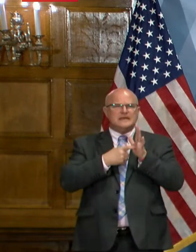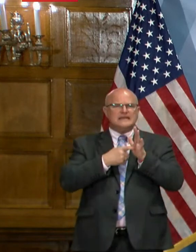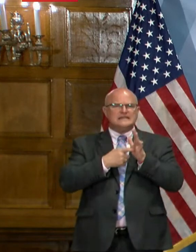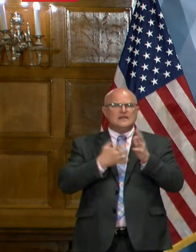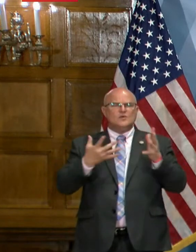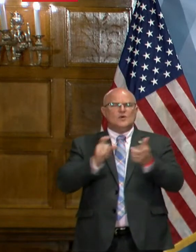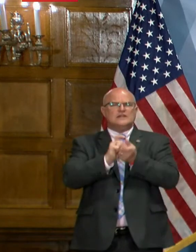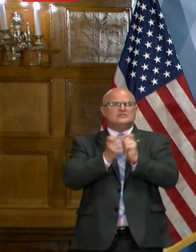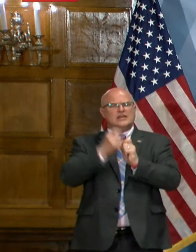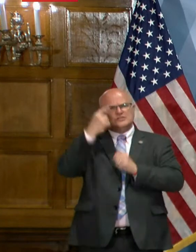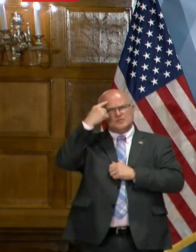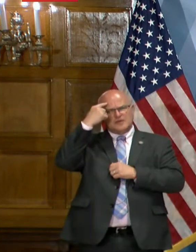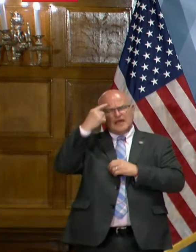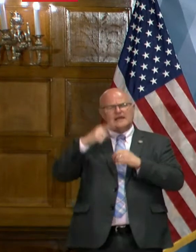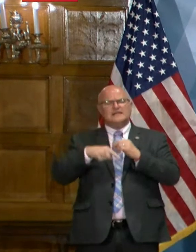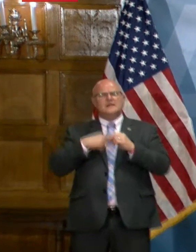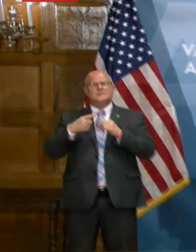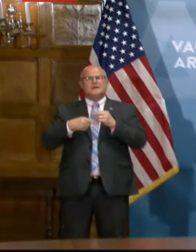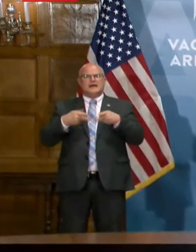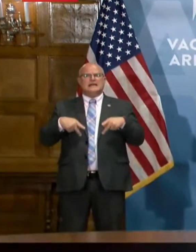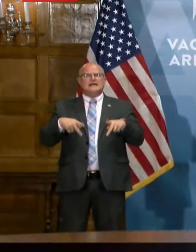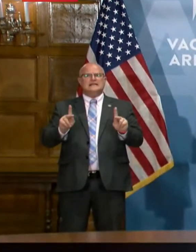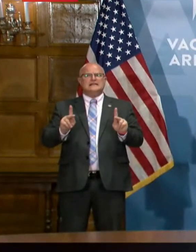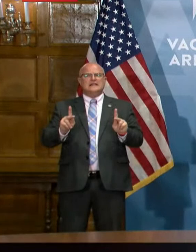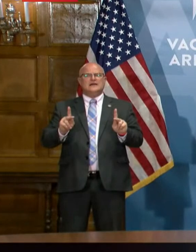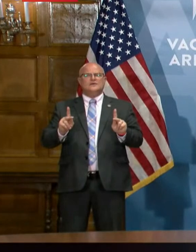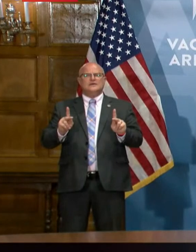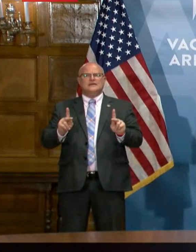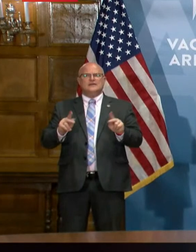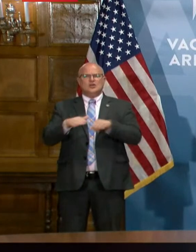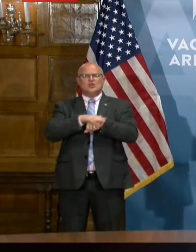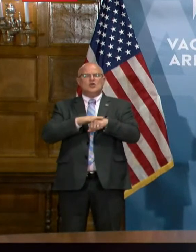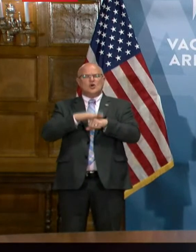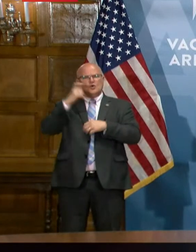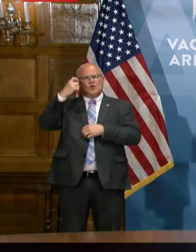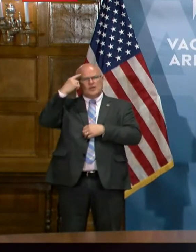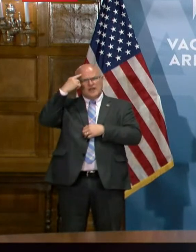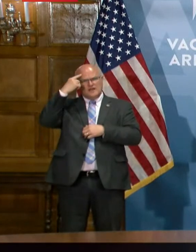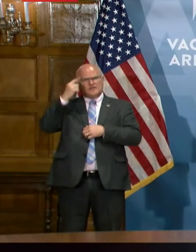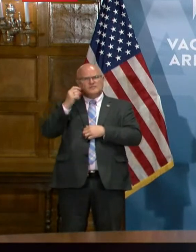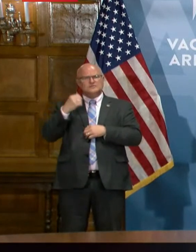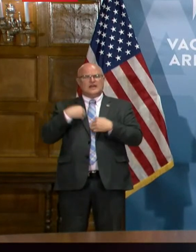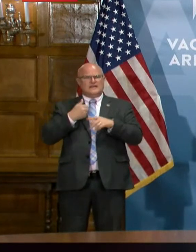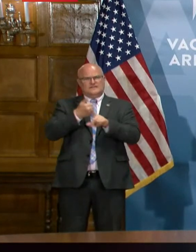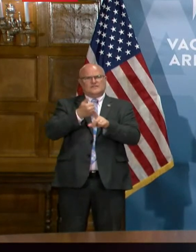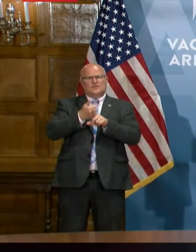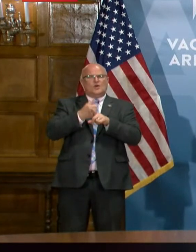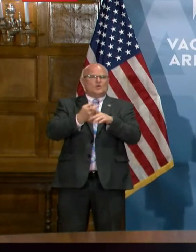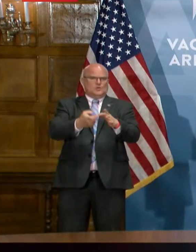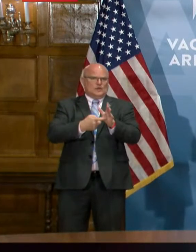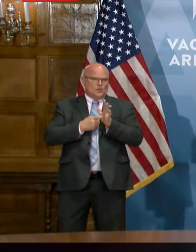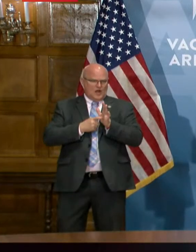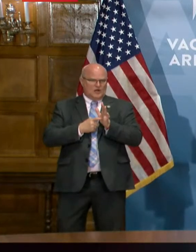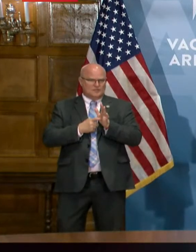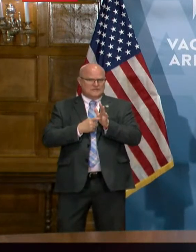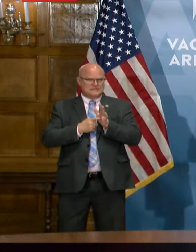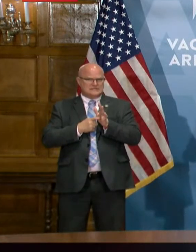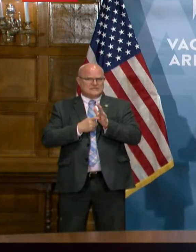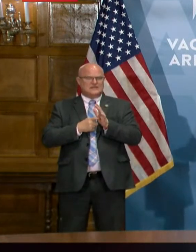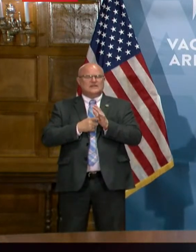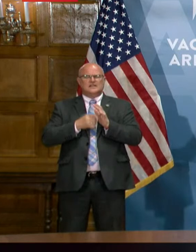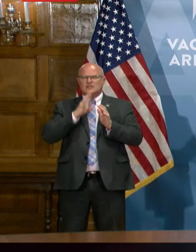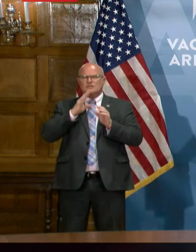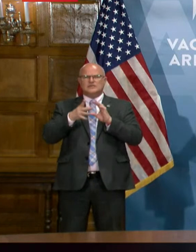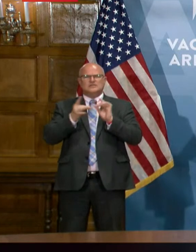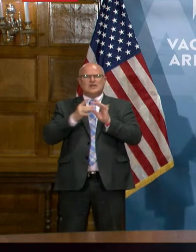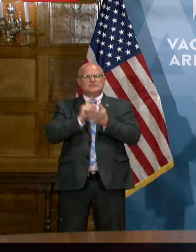what had changed your mind on allowing local governments to have their own requirements, given your comments